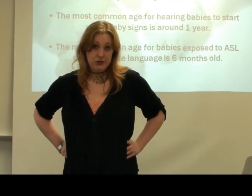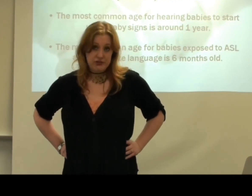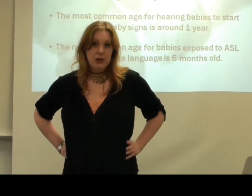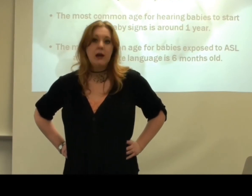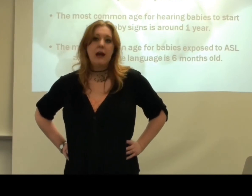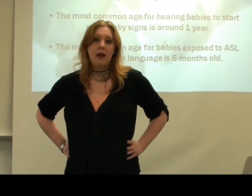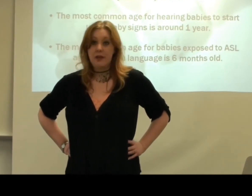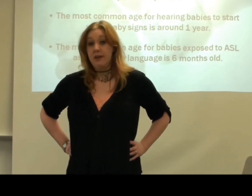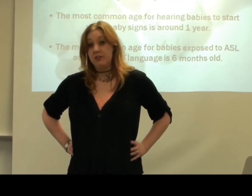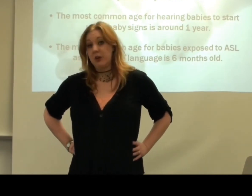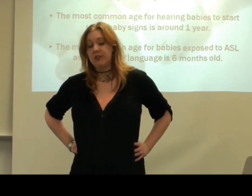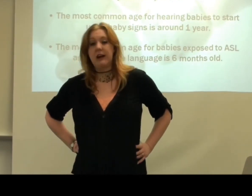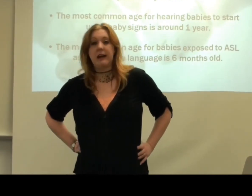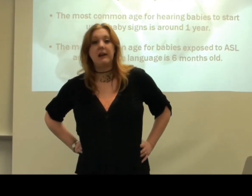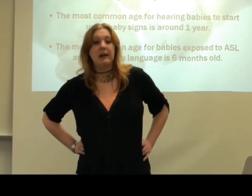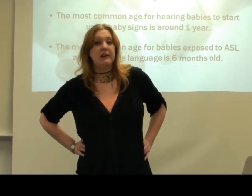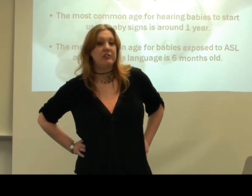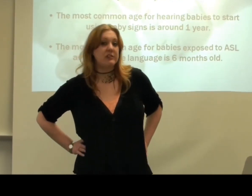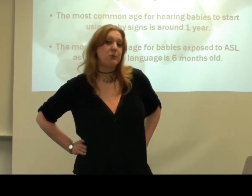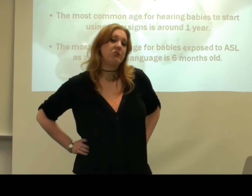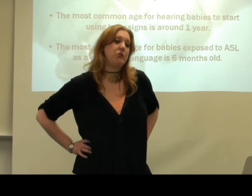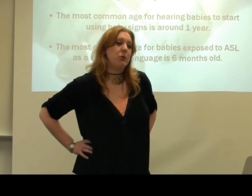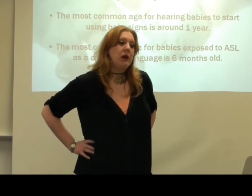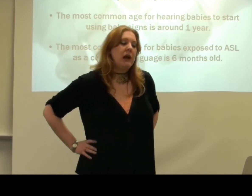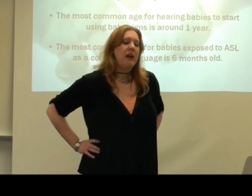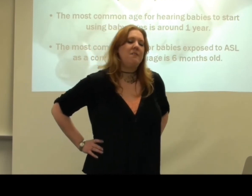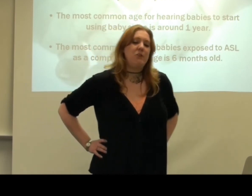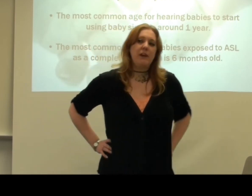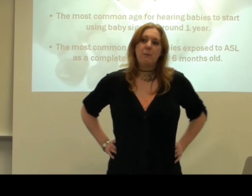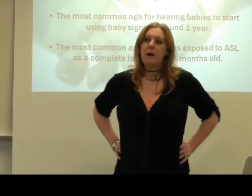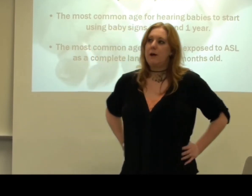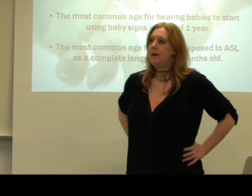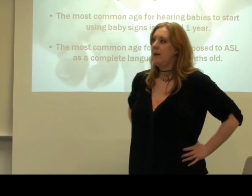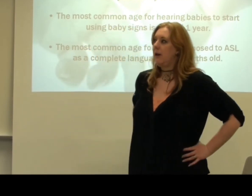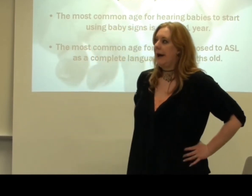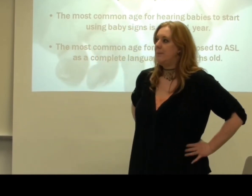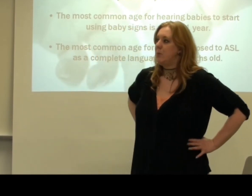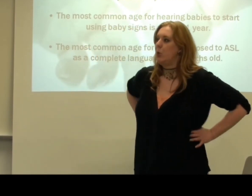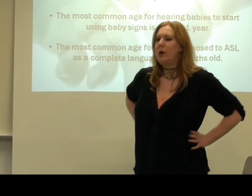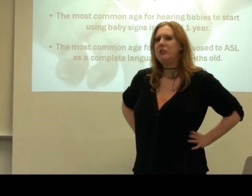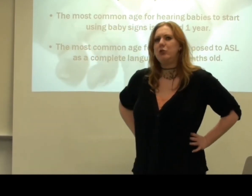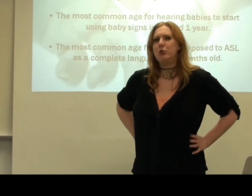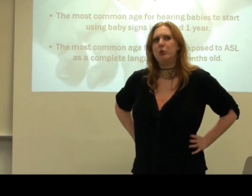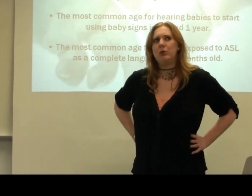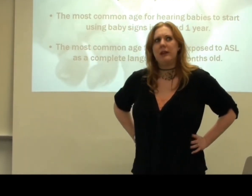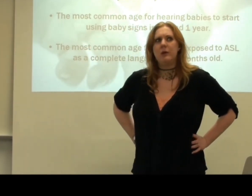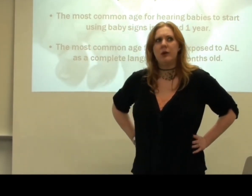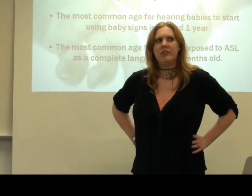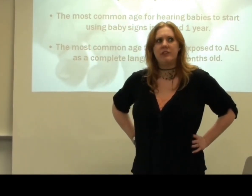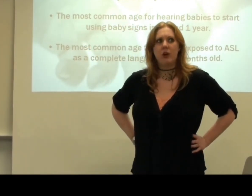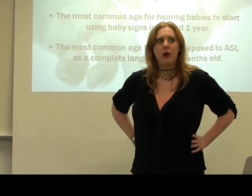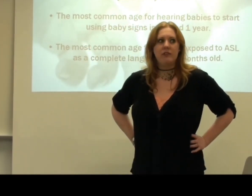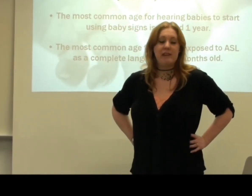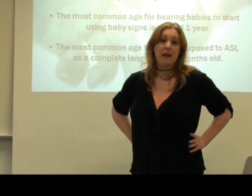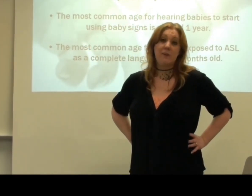first. And they start signing at age 6 months too. And if you think about it, when do little ones start saying their